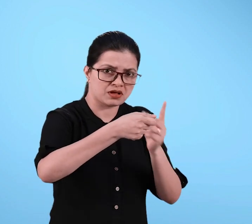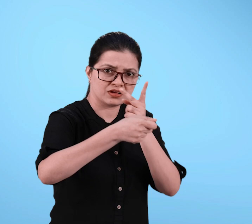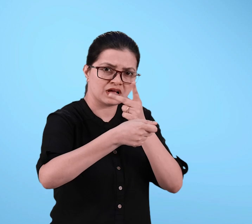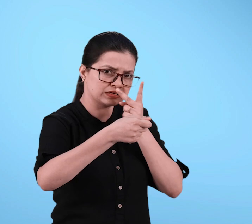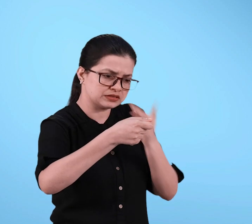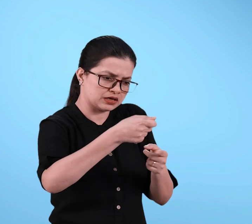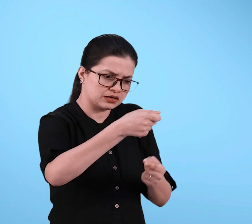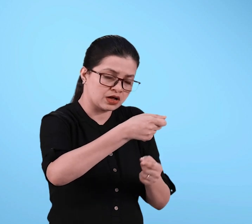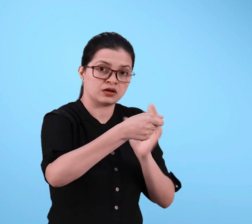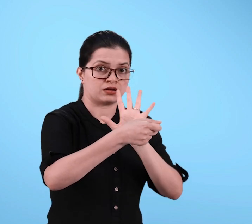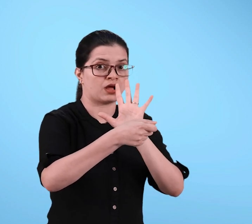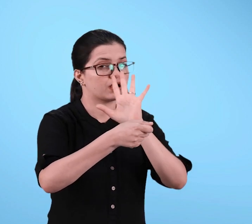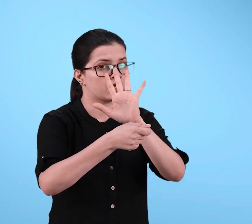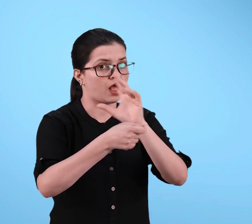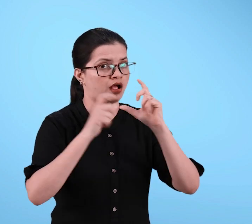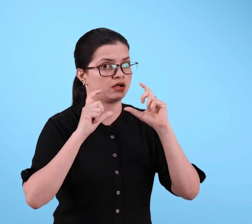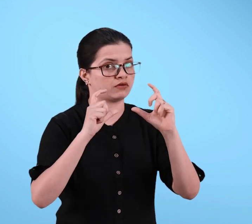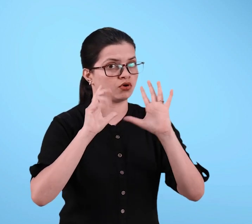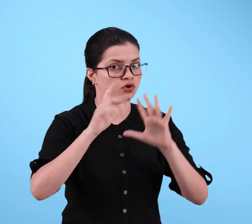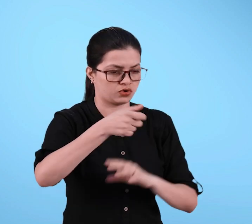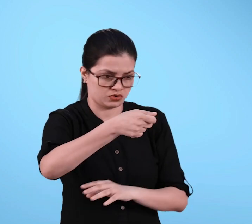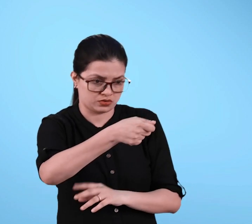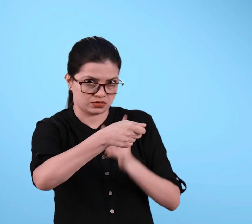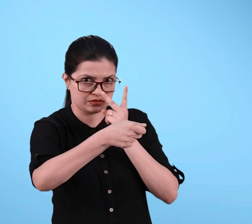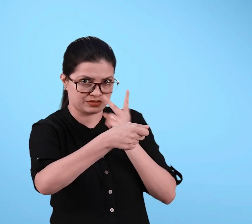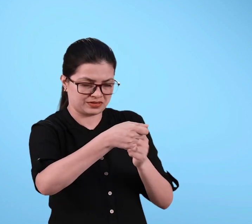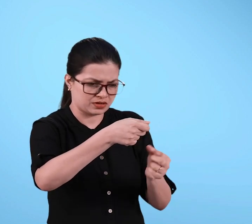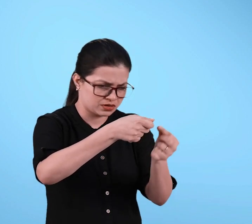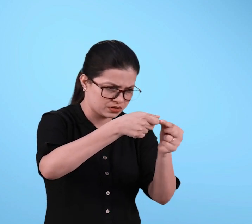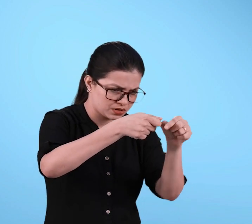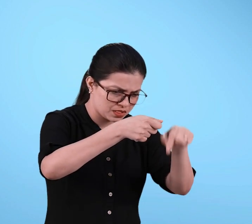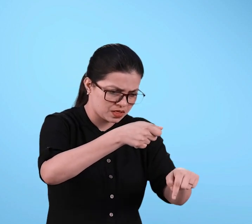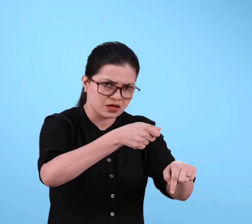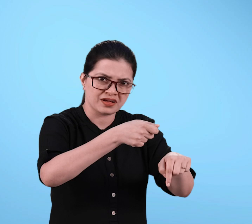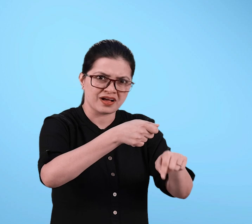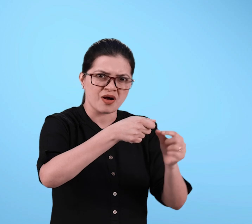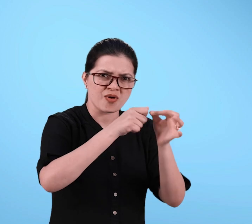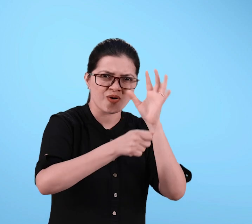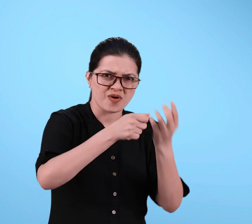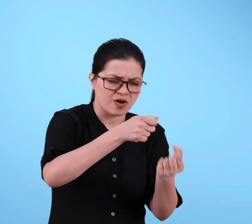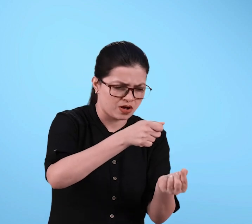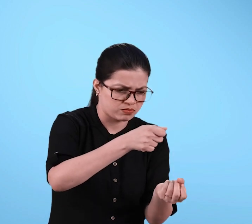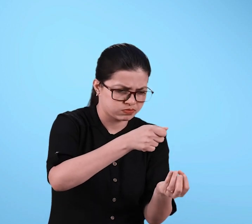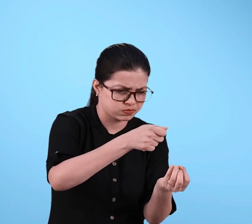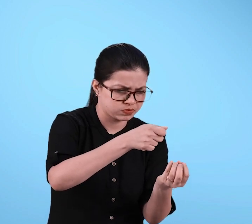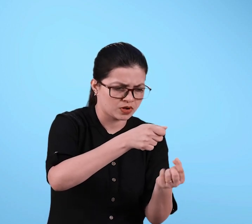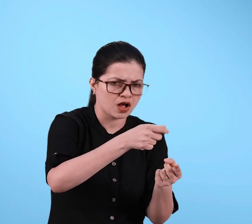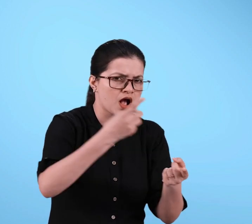Continue. Observe carefully. Observe carefully. Do the yarns shrink away from the flame?